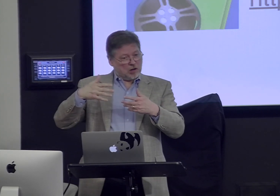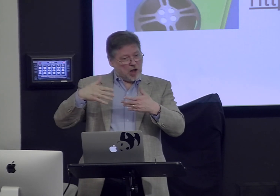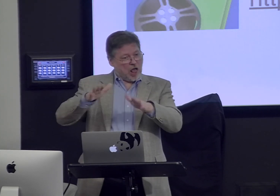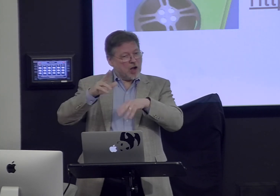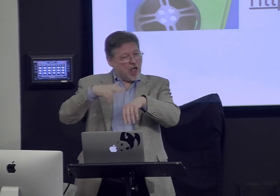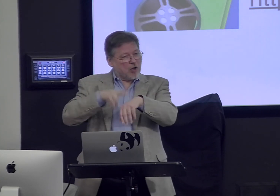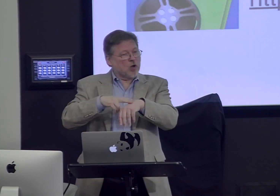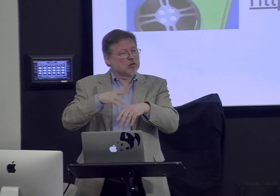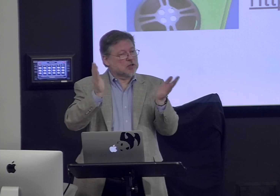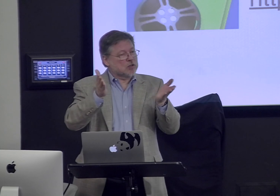with using